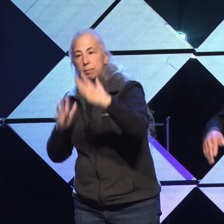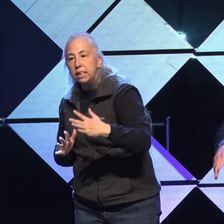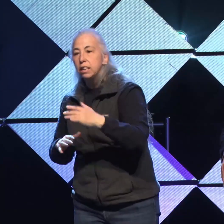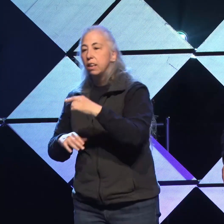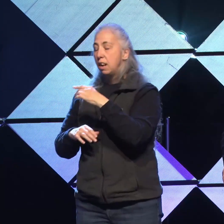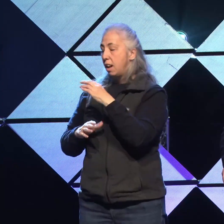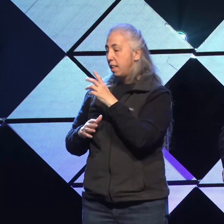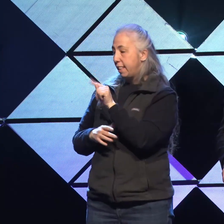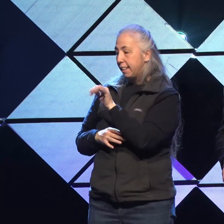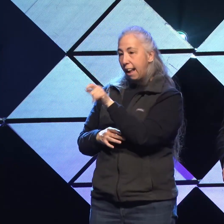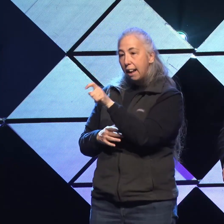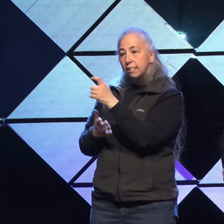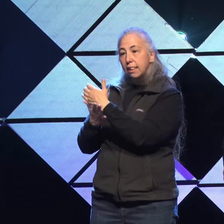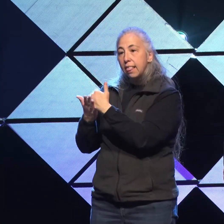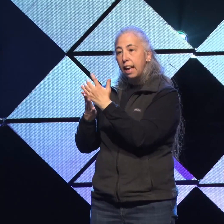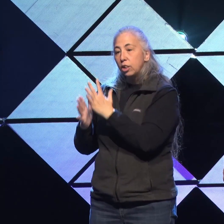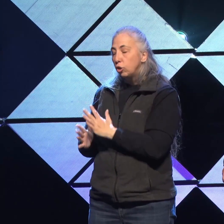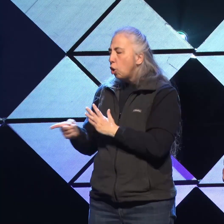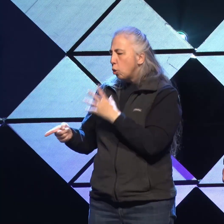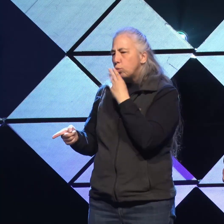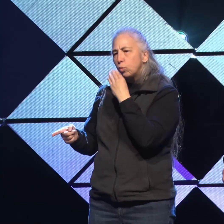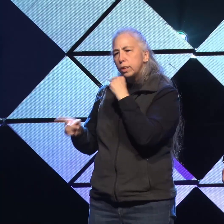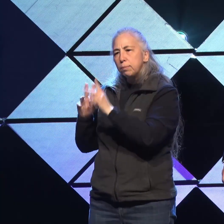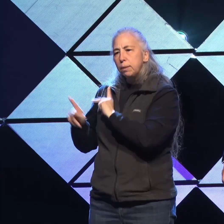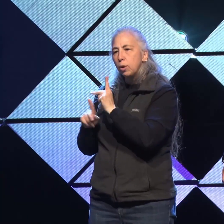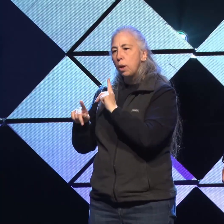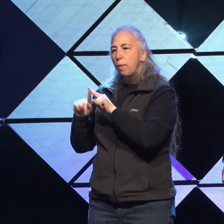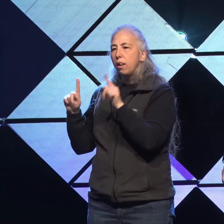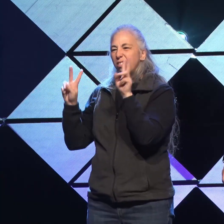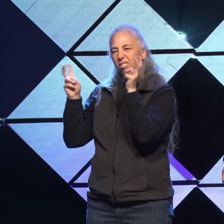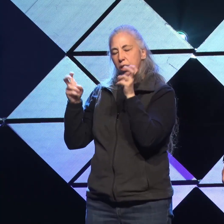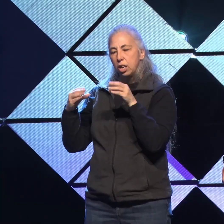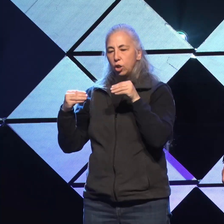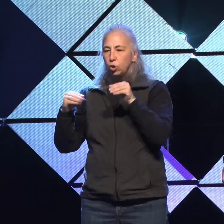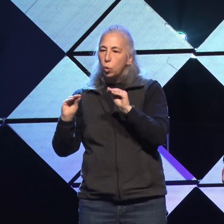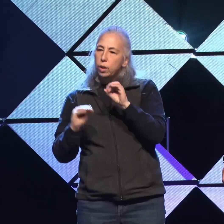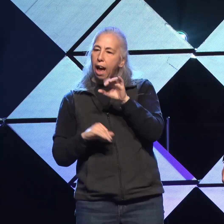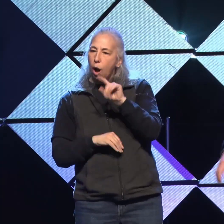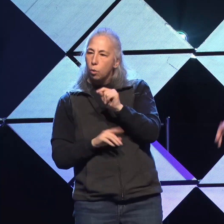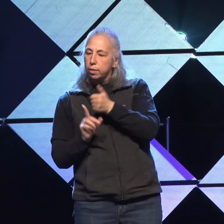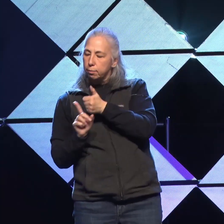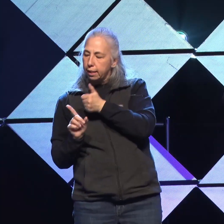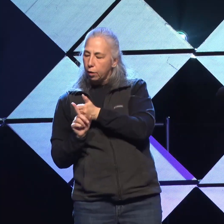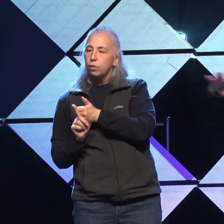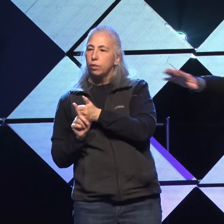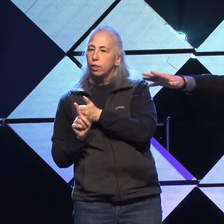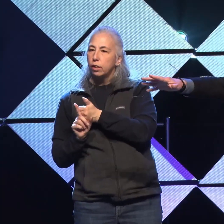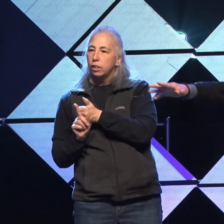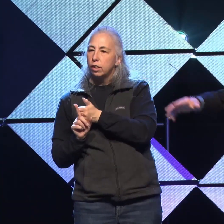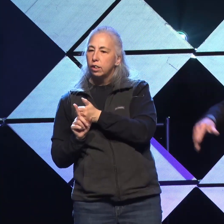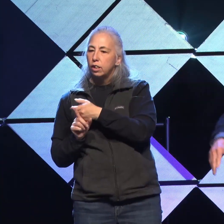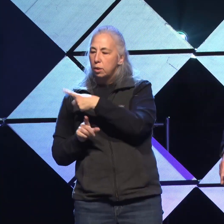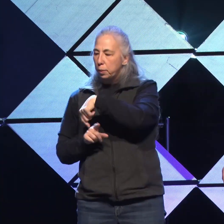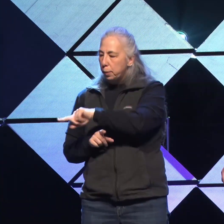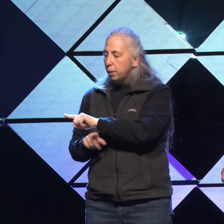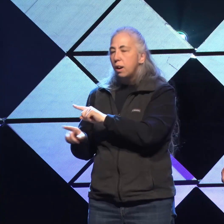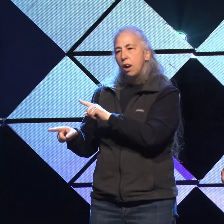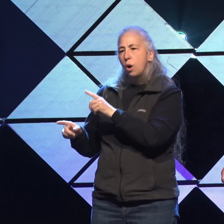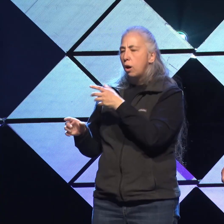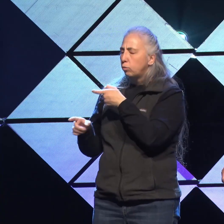sold out their own people to make a profit with the Romans. They were understood to be very